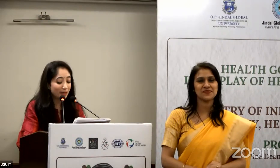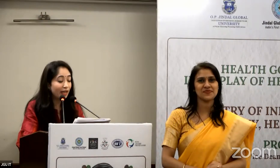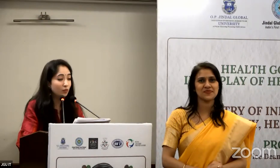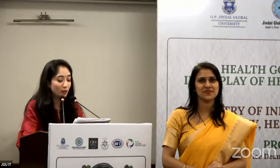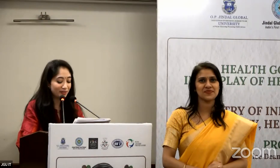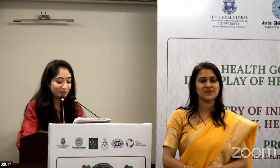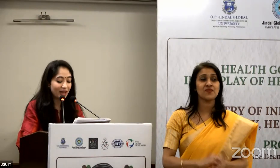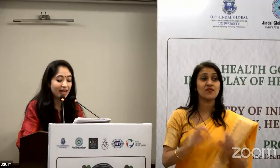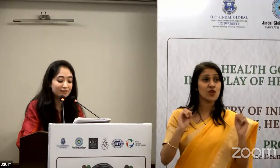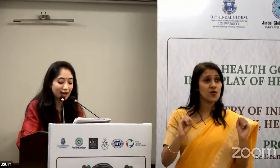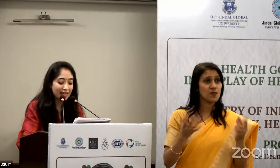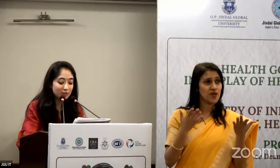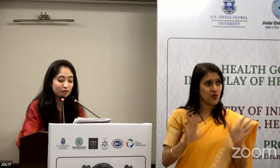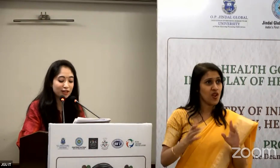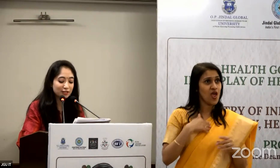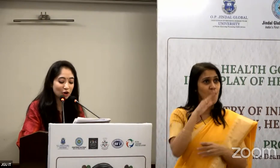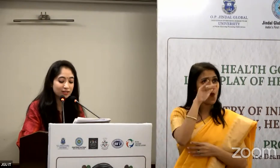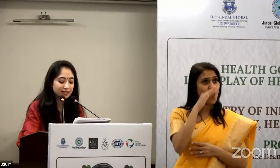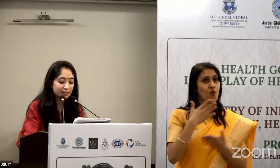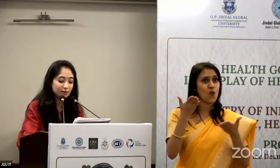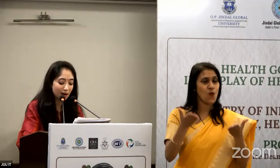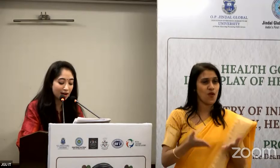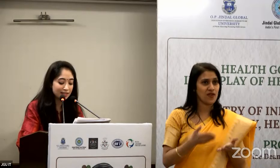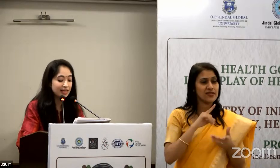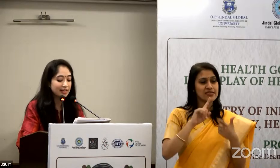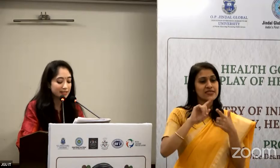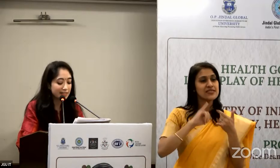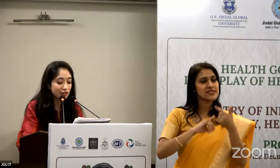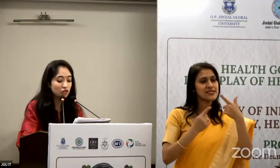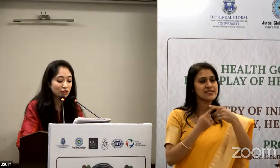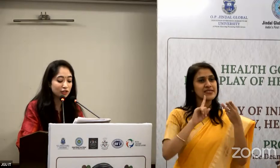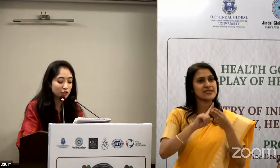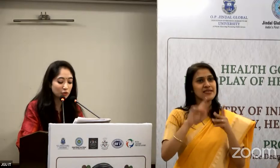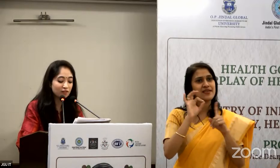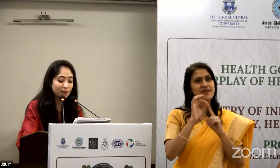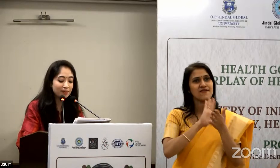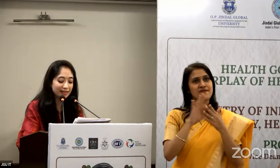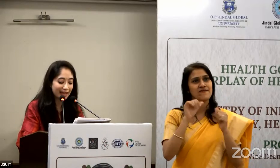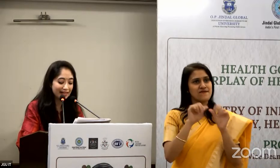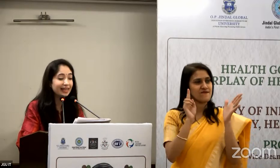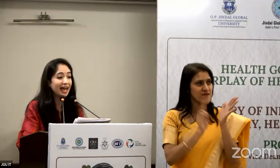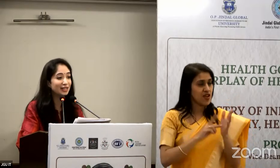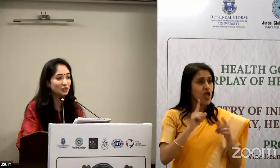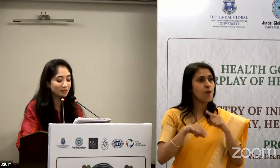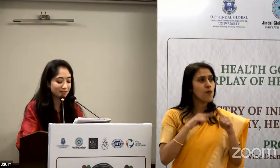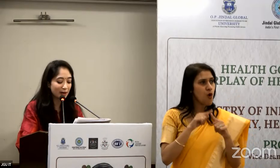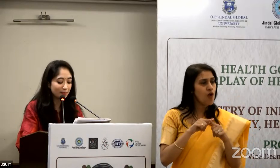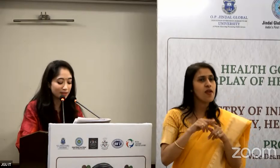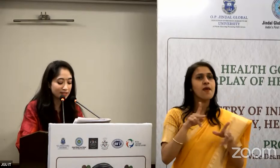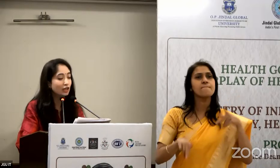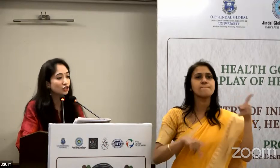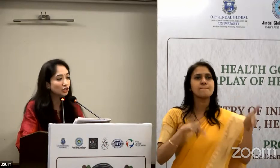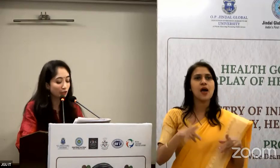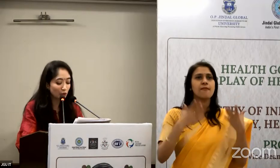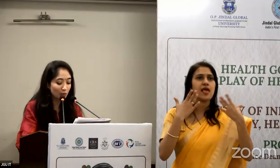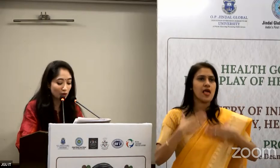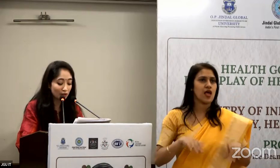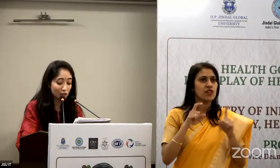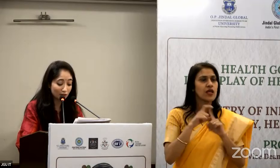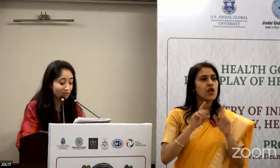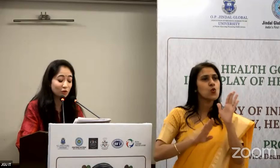To begin with, I invite Professor Dr. Stephen Marks, Dean, Jindal School of Public Health and Human Development,